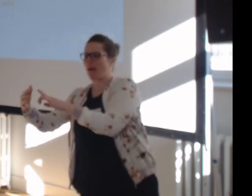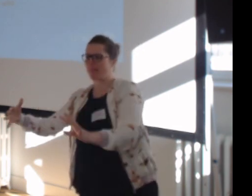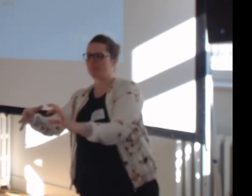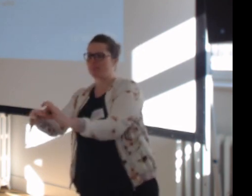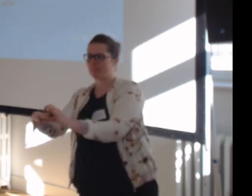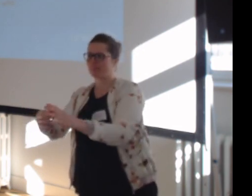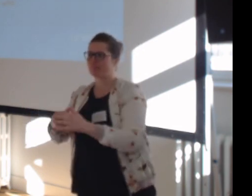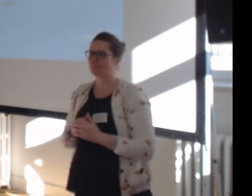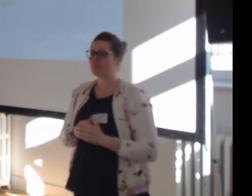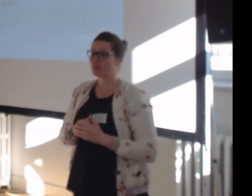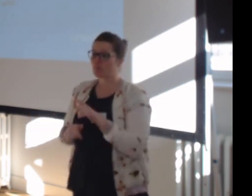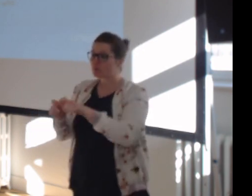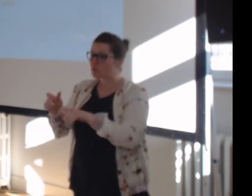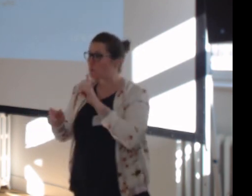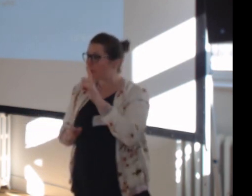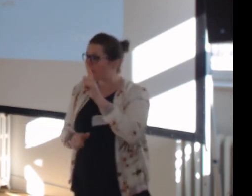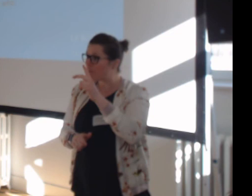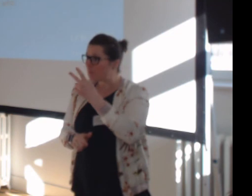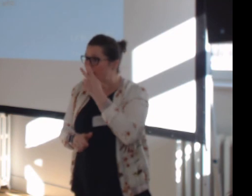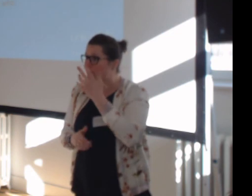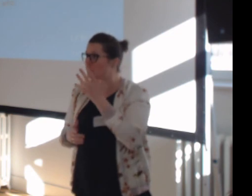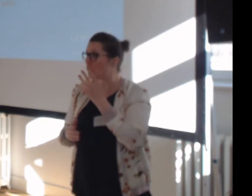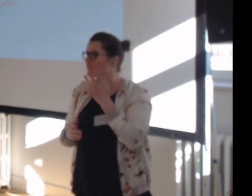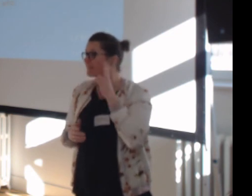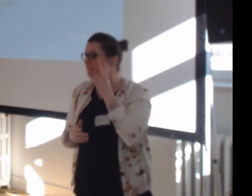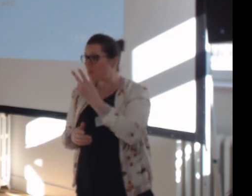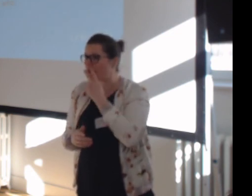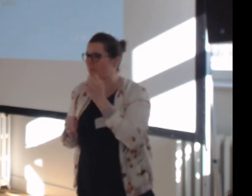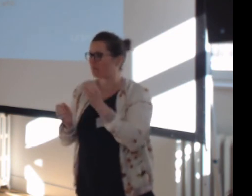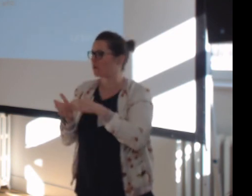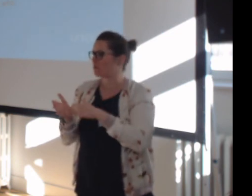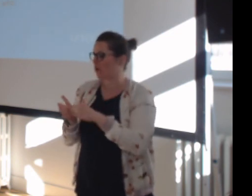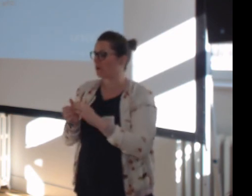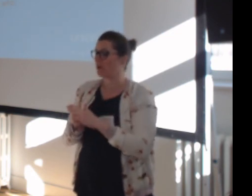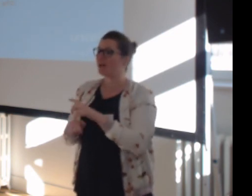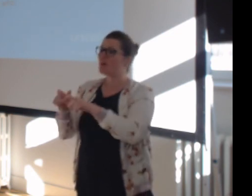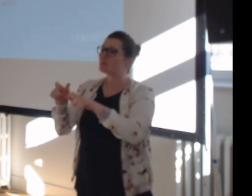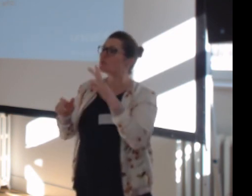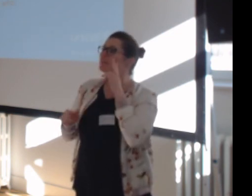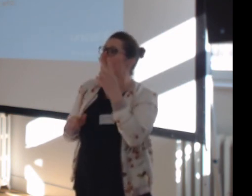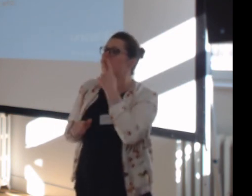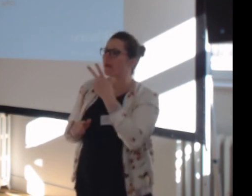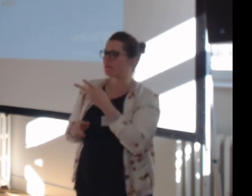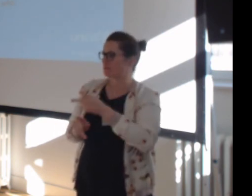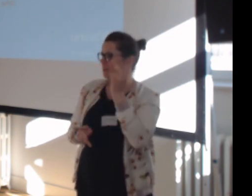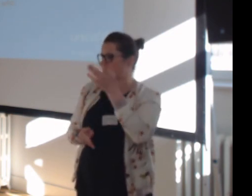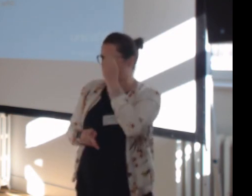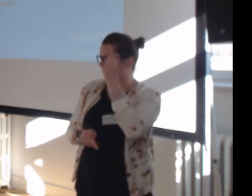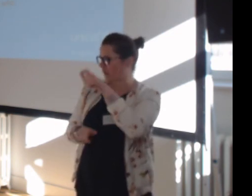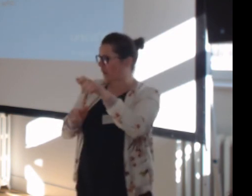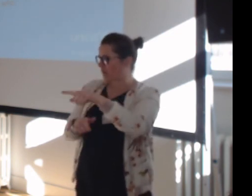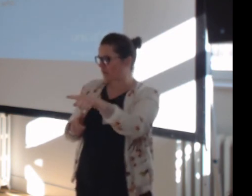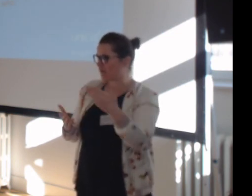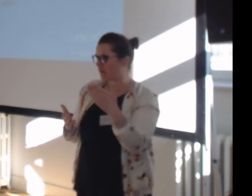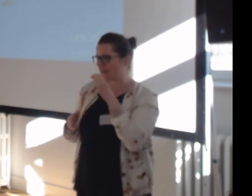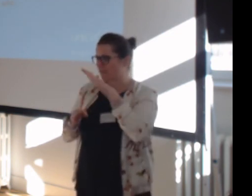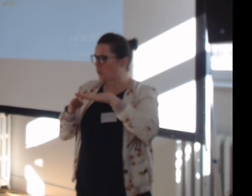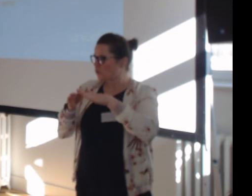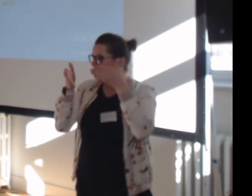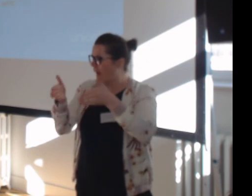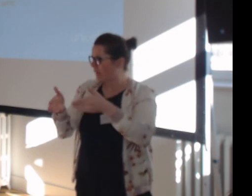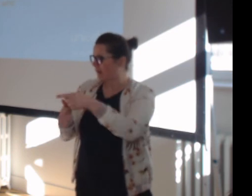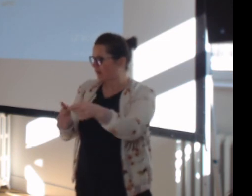is helpful for people who are blind or deaf-blind. And people who are deaf-blind are often forgotten and not paid enough